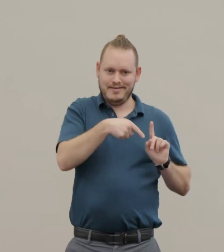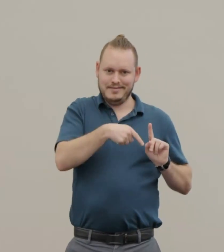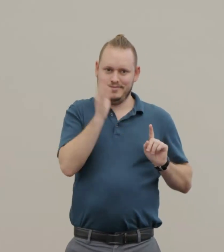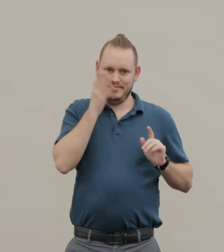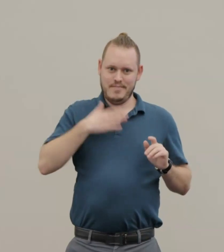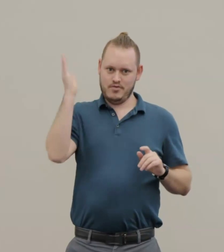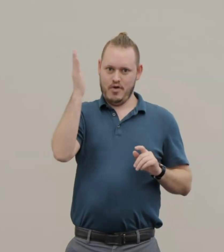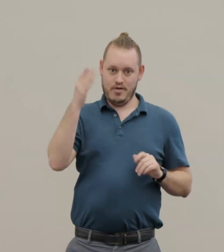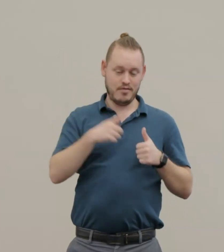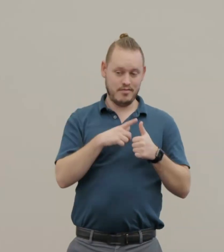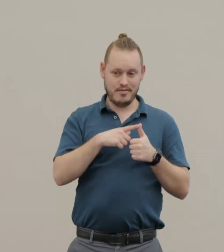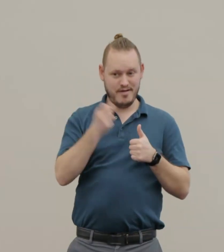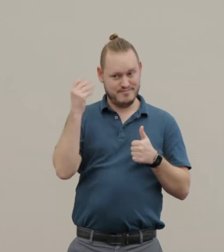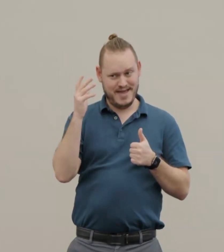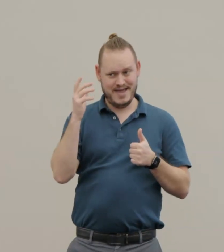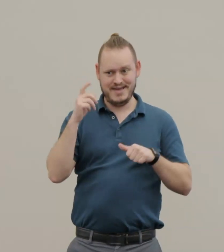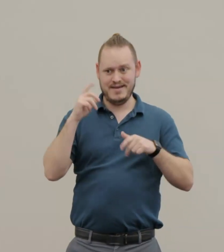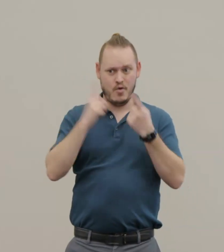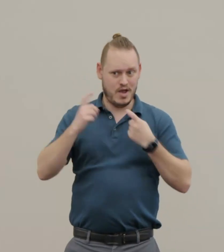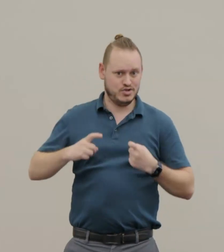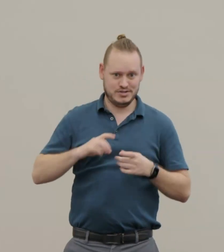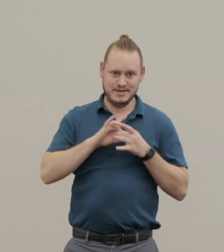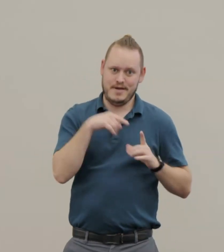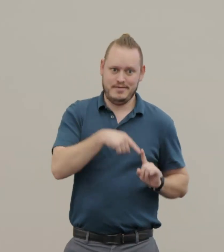talk because I'm getting a ton of questions about it.